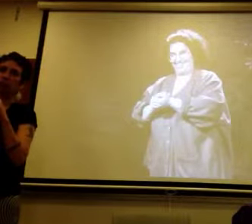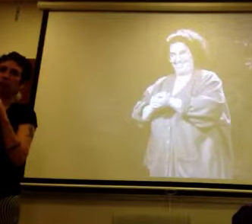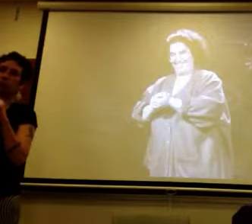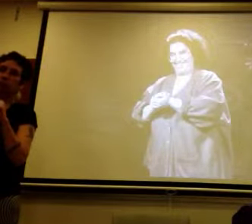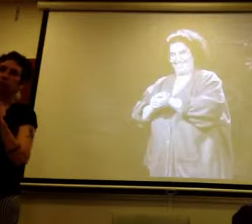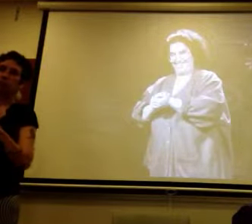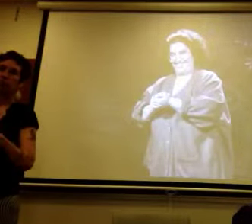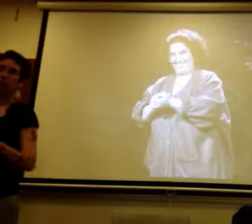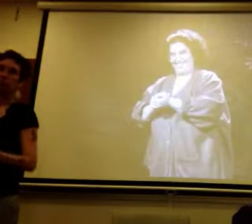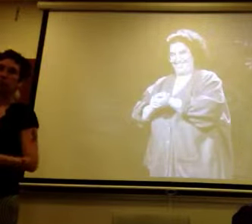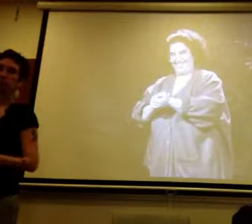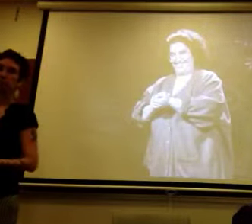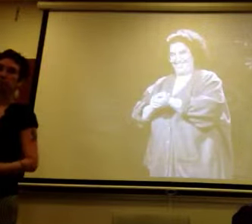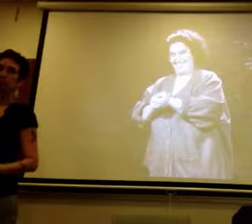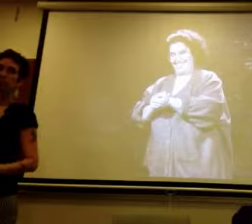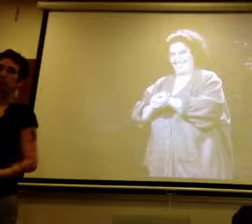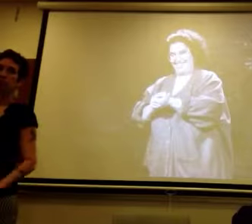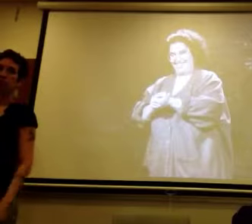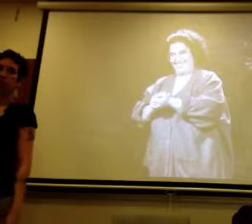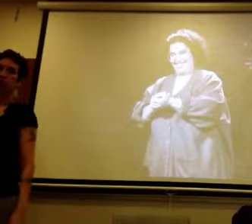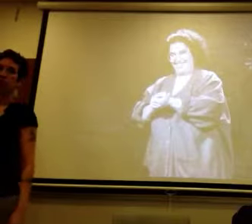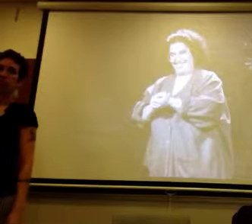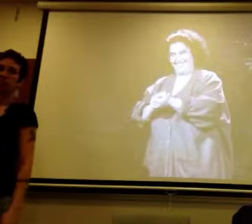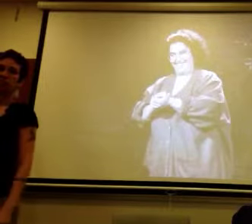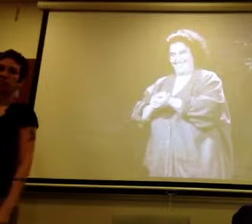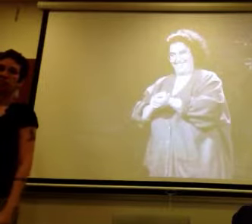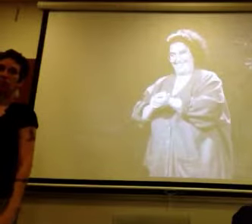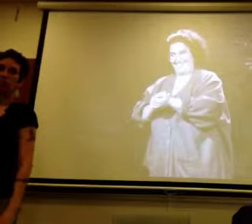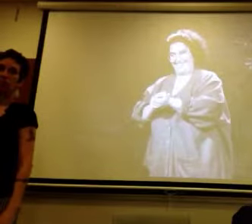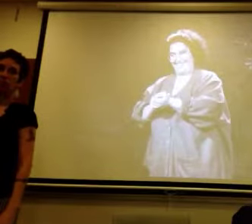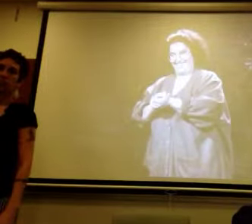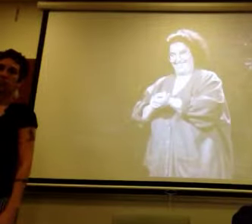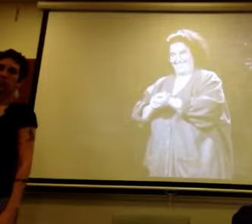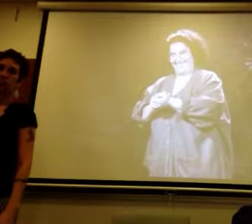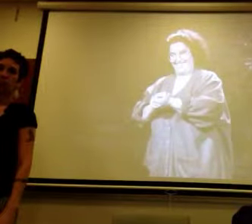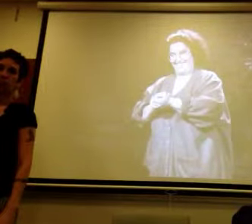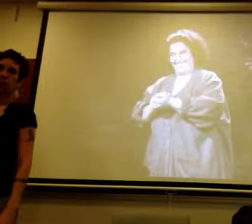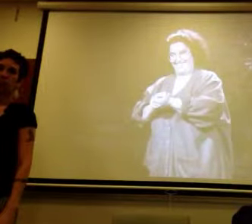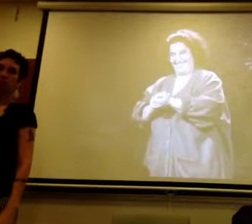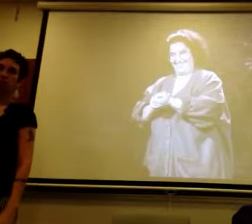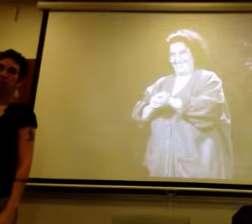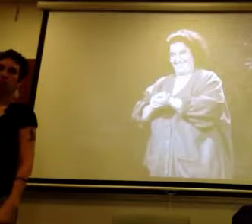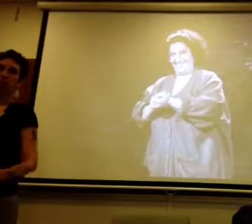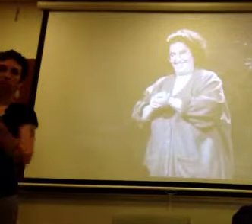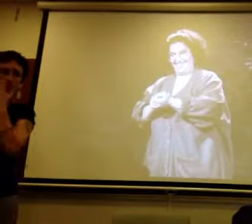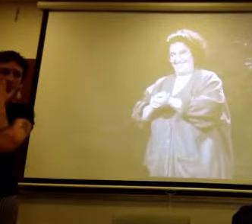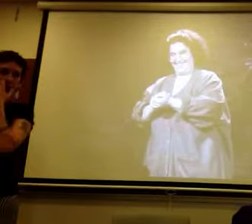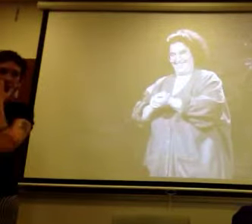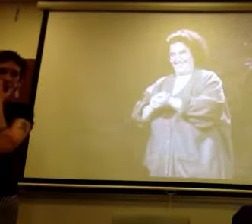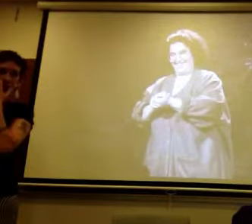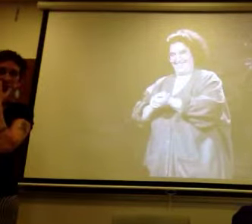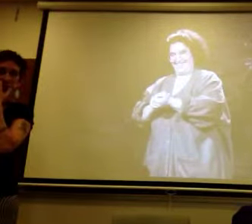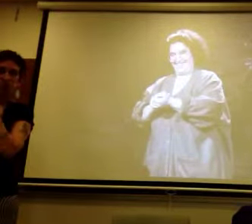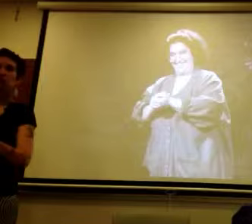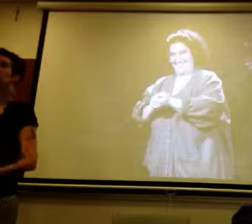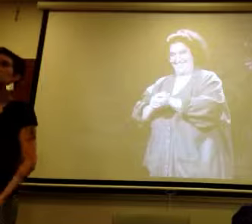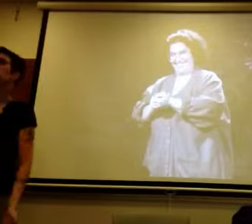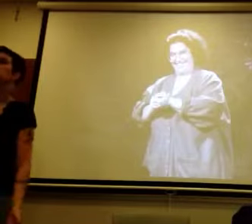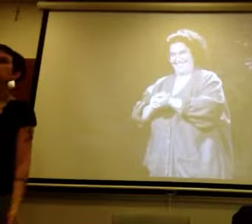No, Antibiotics are made. Right, but I thought if you take the medicine, then but she didn't. But she She goes didn't away. say that. She's talking about. she's talking white